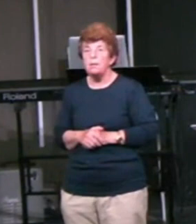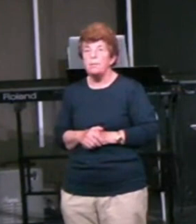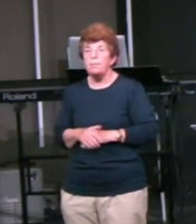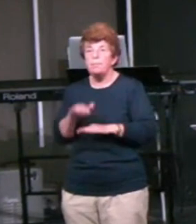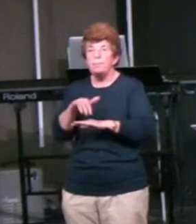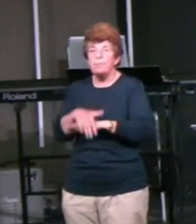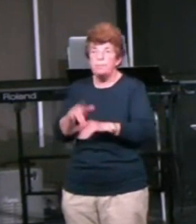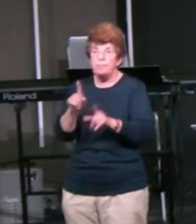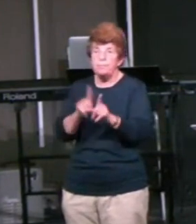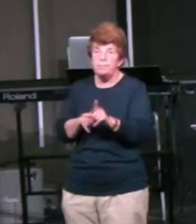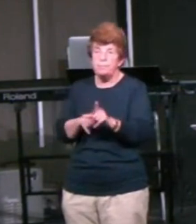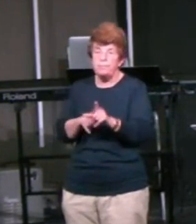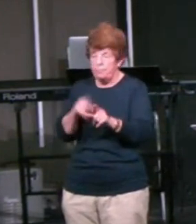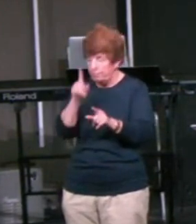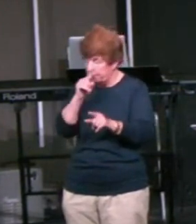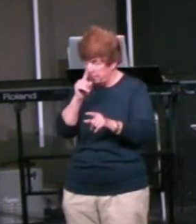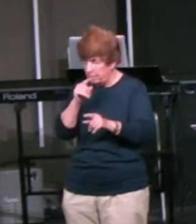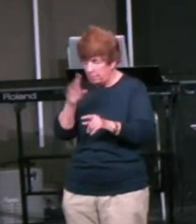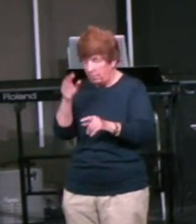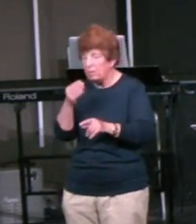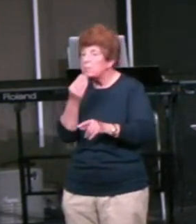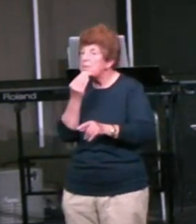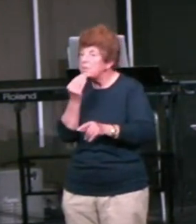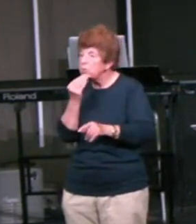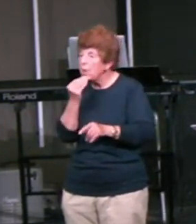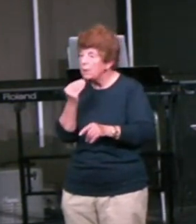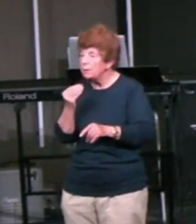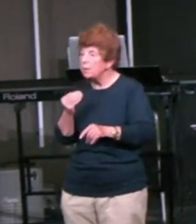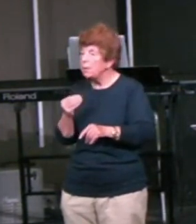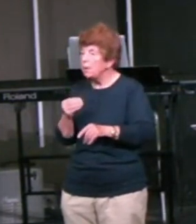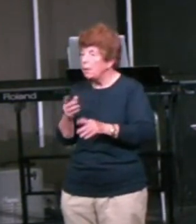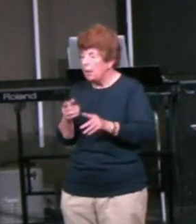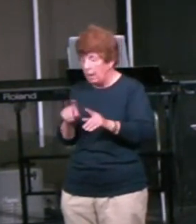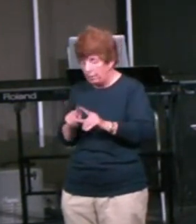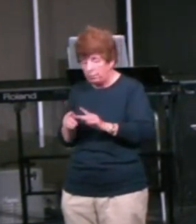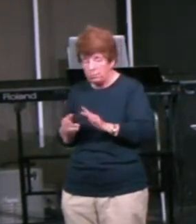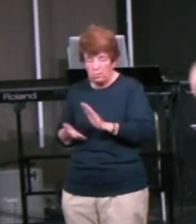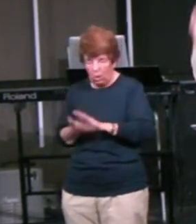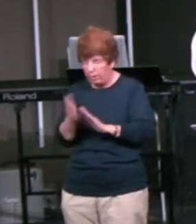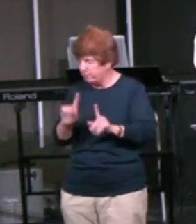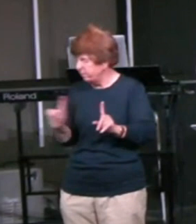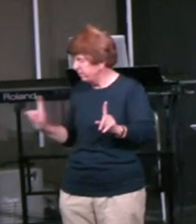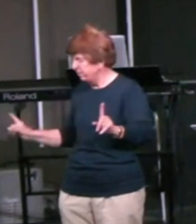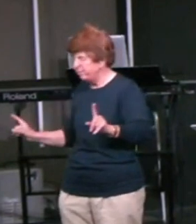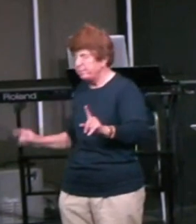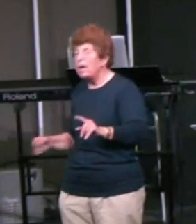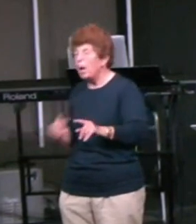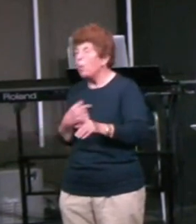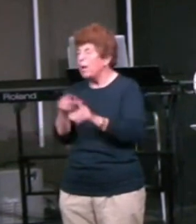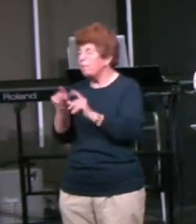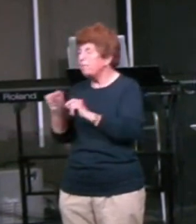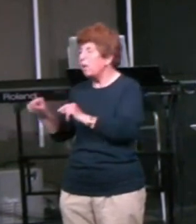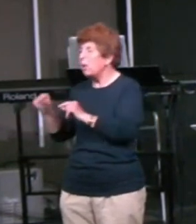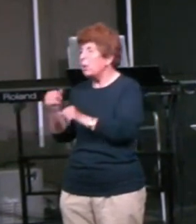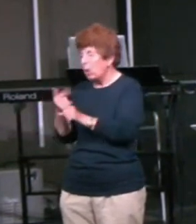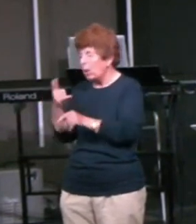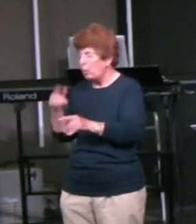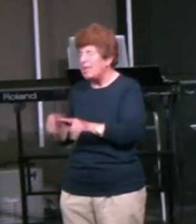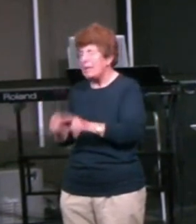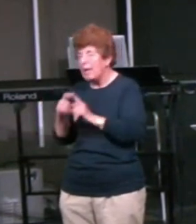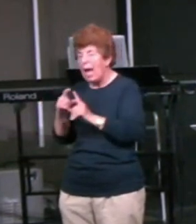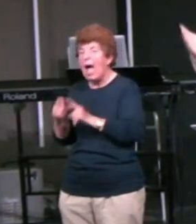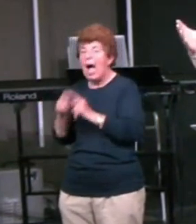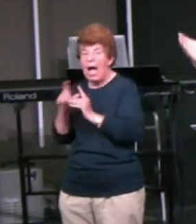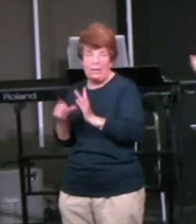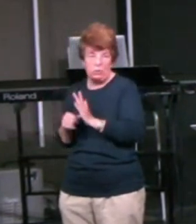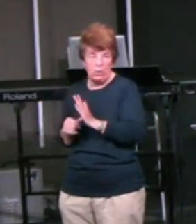Over the years, the people of Israel had gone their own way. Oh, they said, yeah, we follow God. When things got tough,